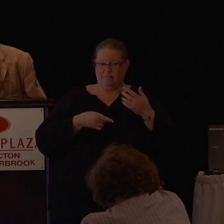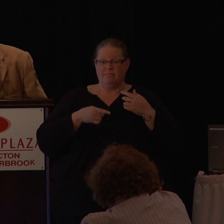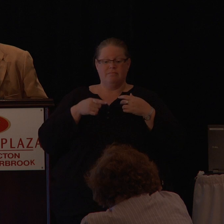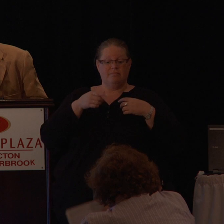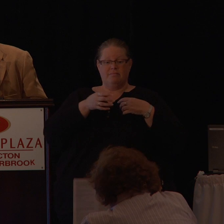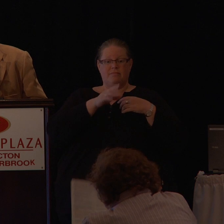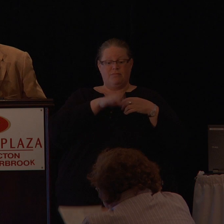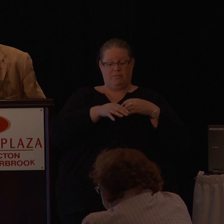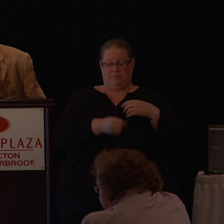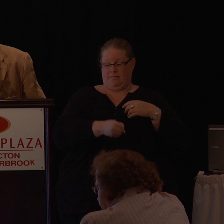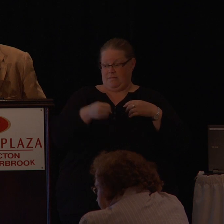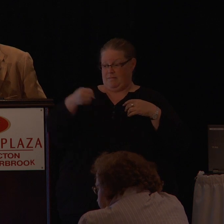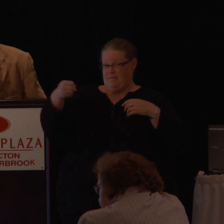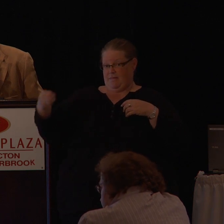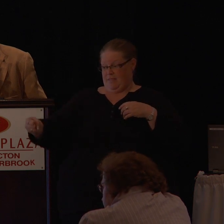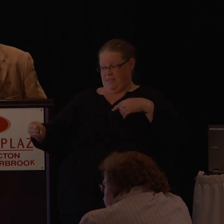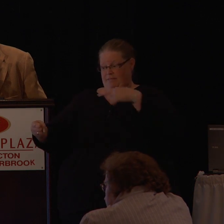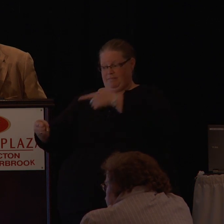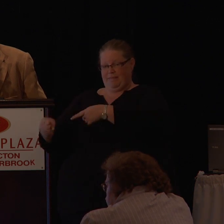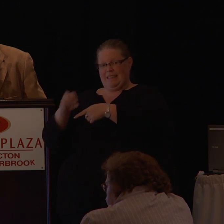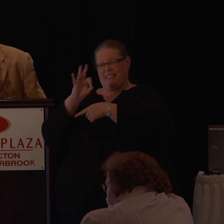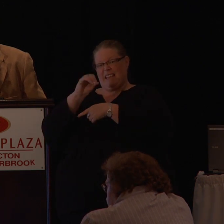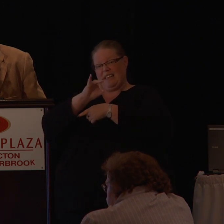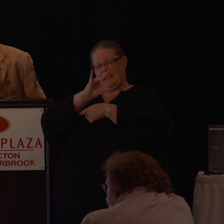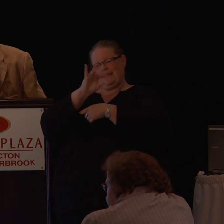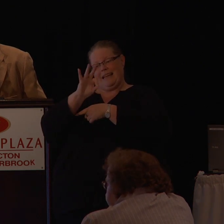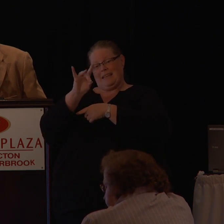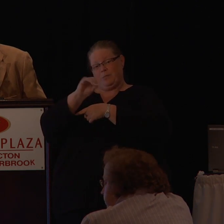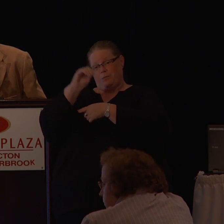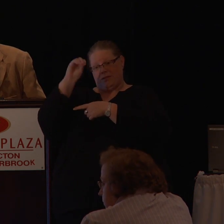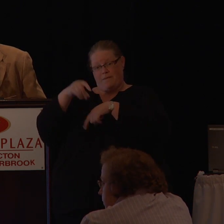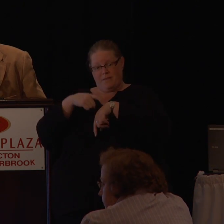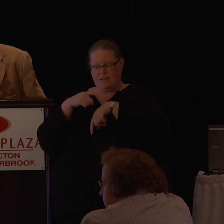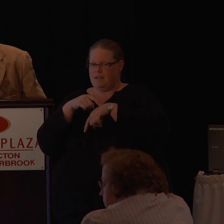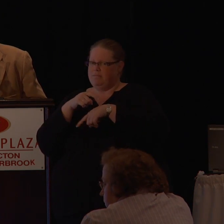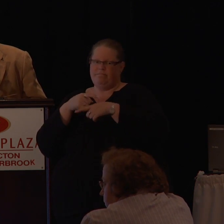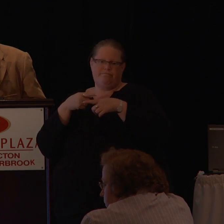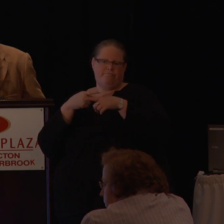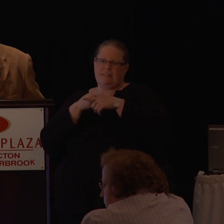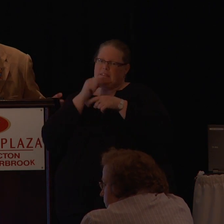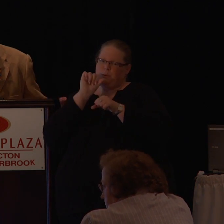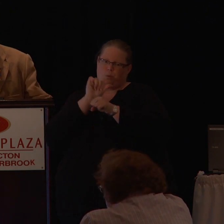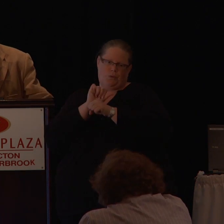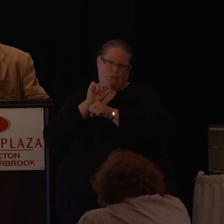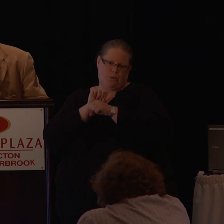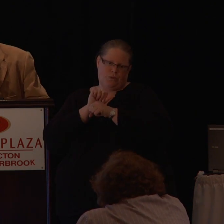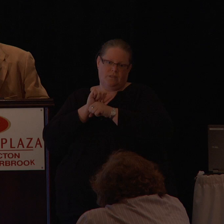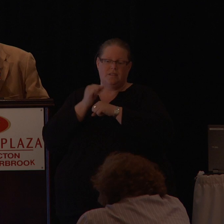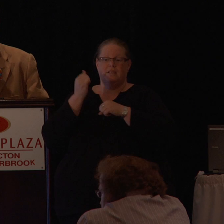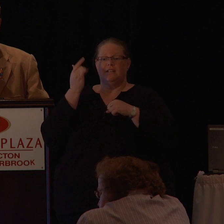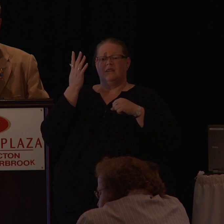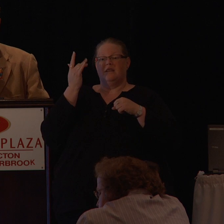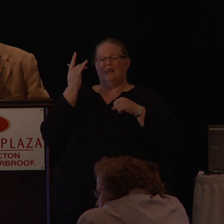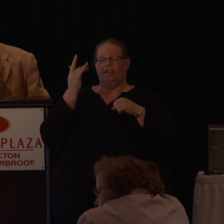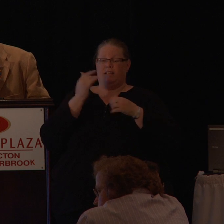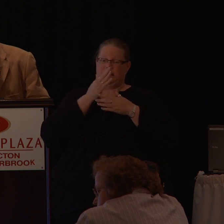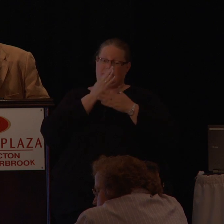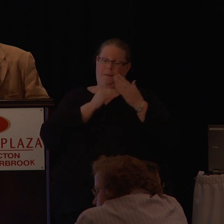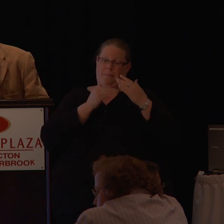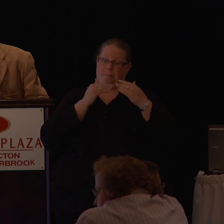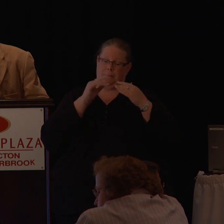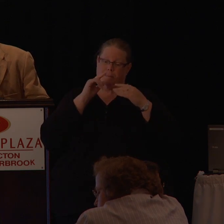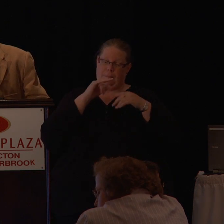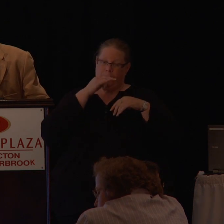guarantee you what you're doing is counterproductive. Why? Because some autistic kids communicate